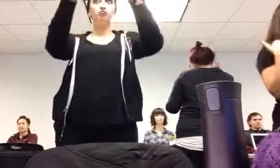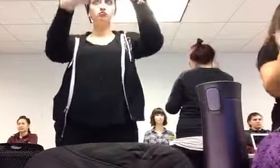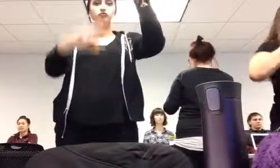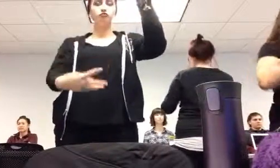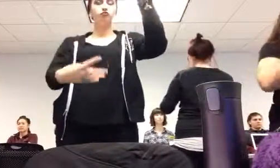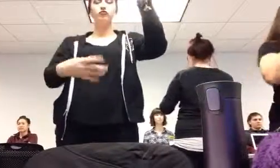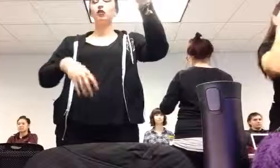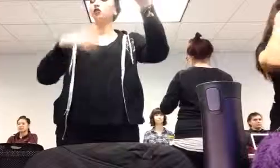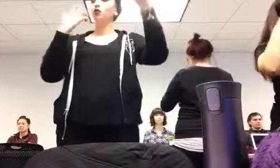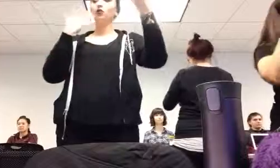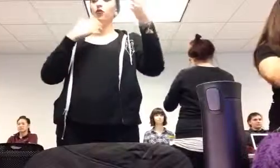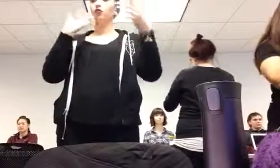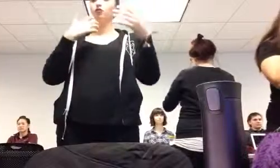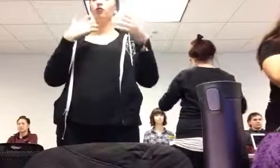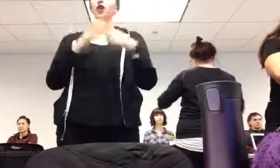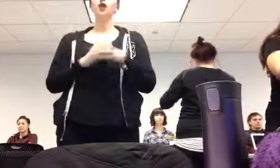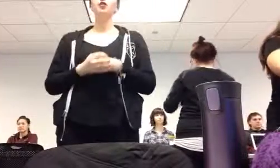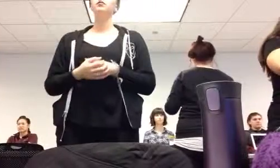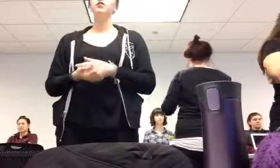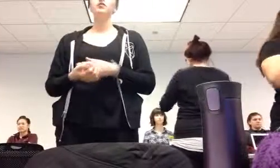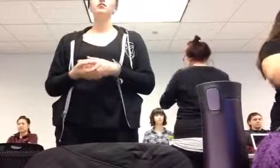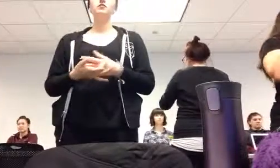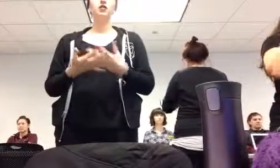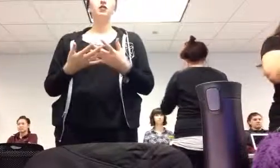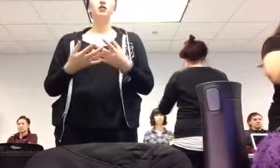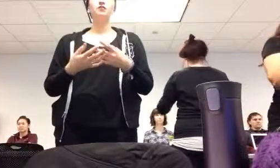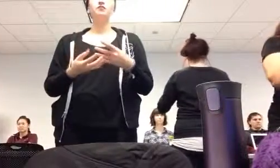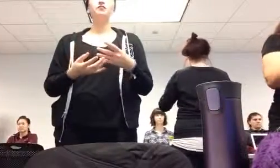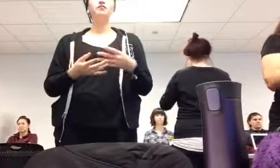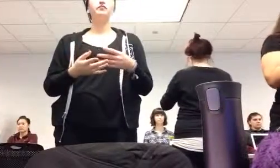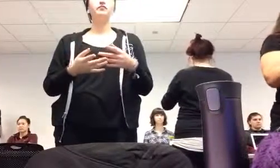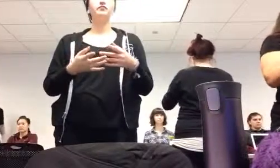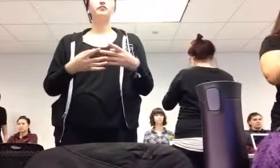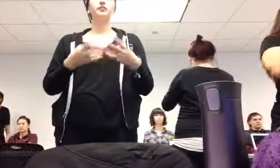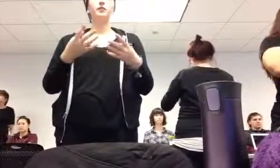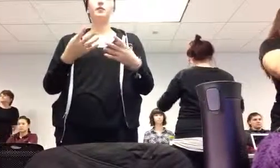man, a lot of people were starving to death. I mean, famine, food shortages were massive. Yeah.